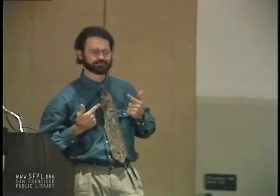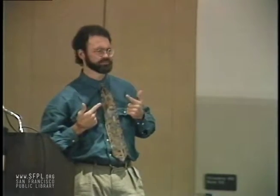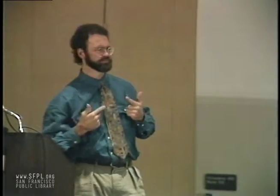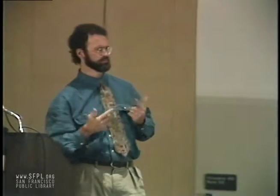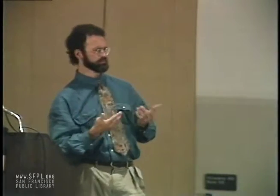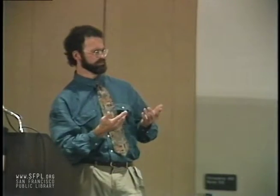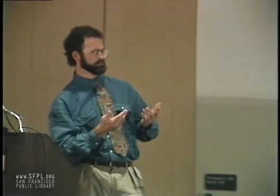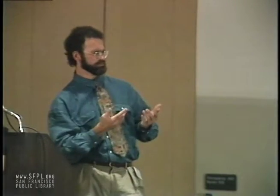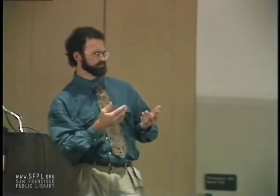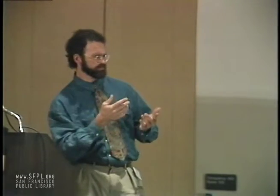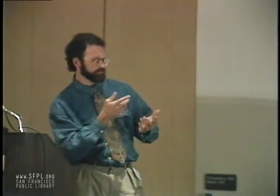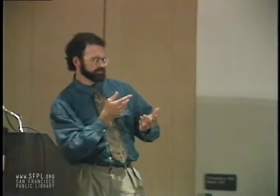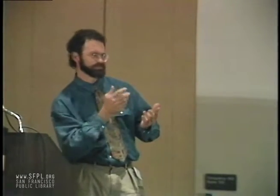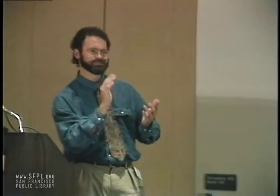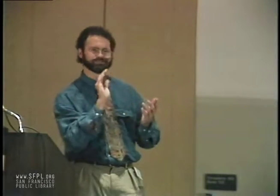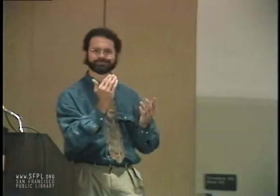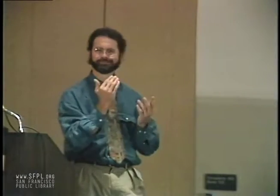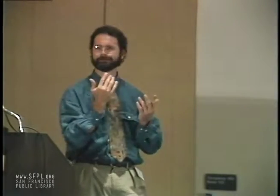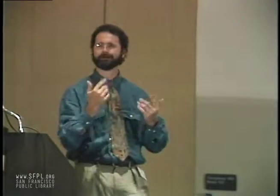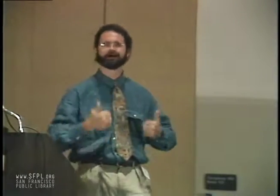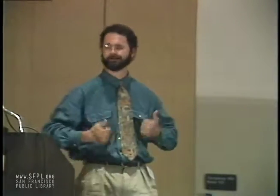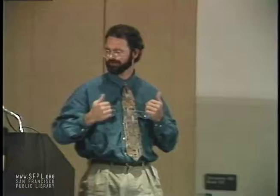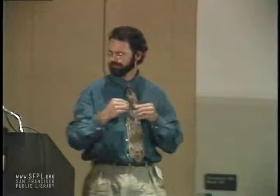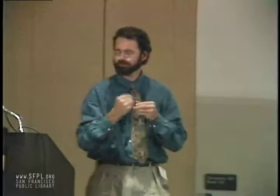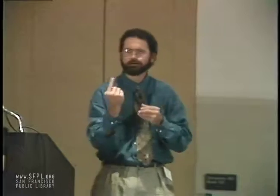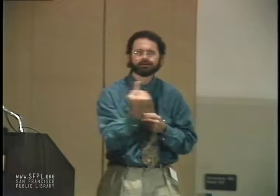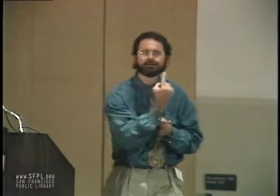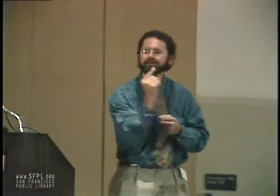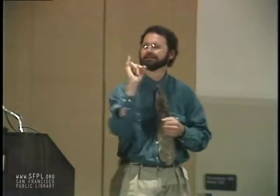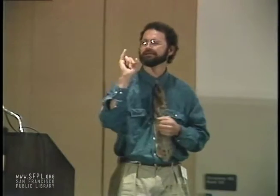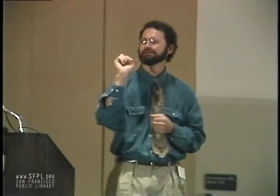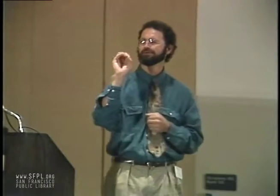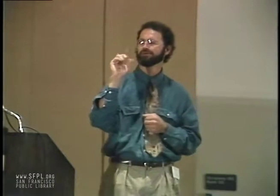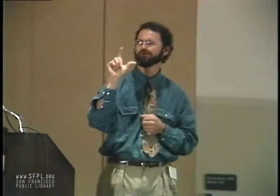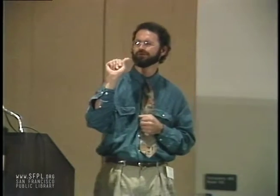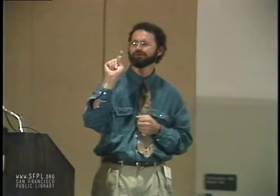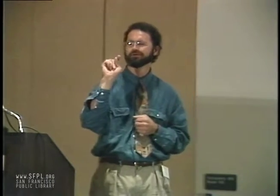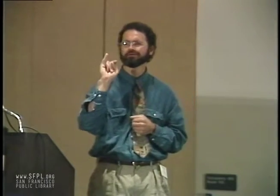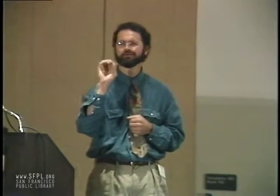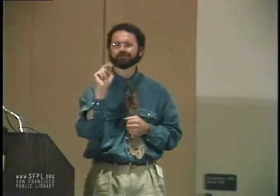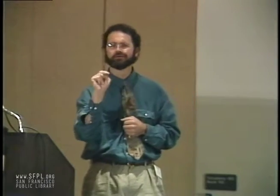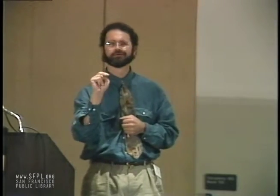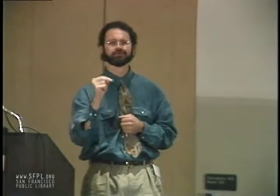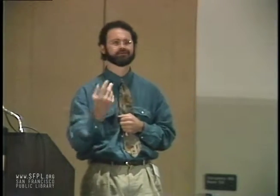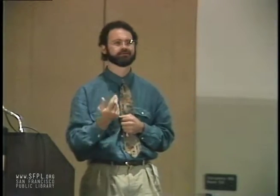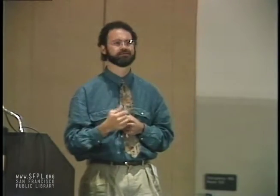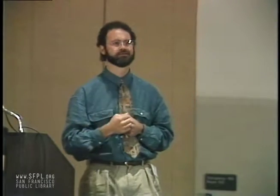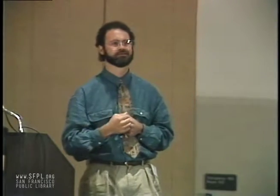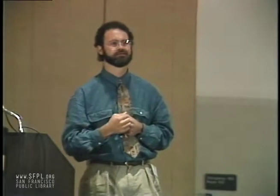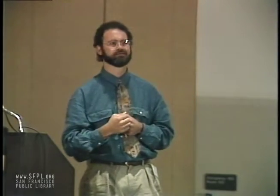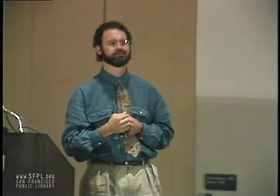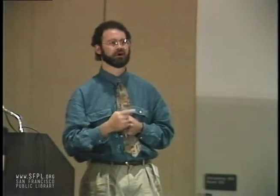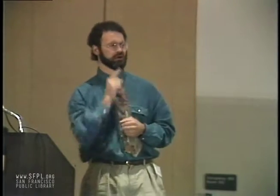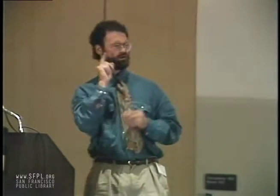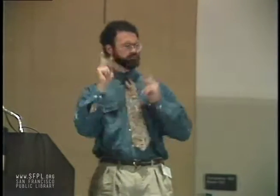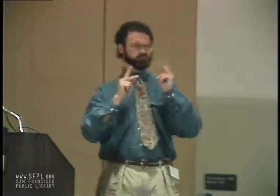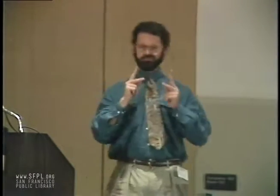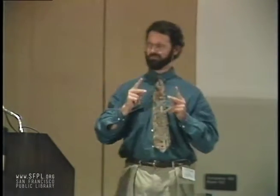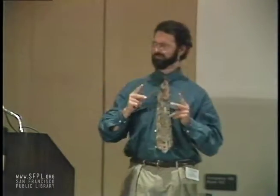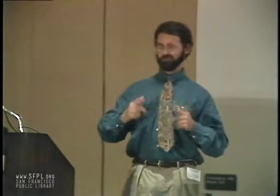lives, whereas other people may view us as living in isolation.